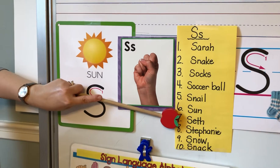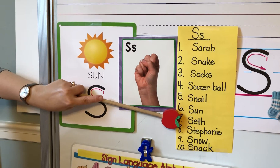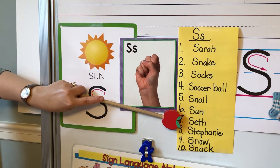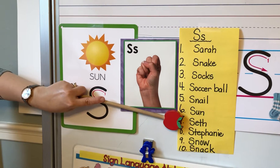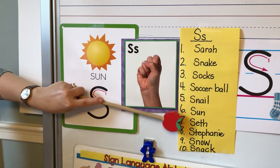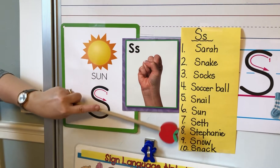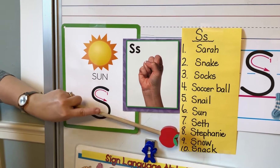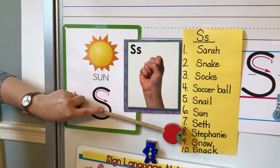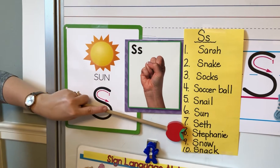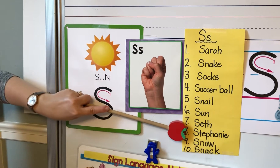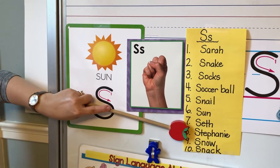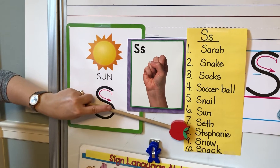Seth,